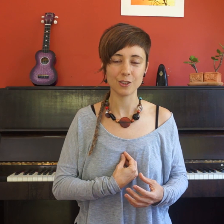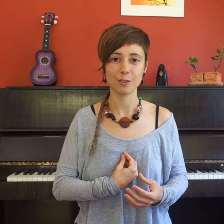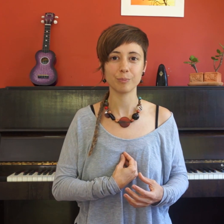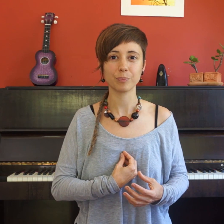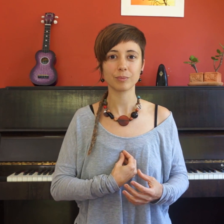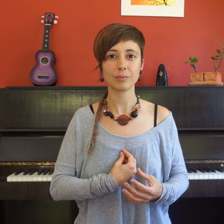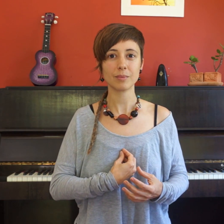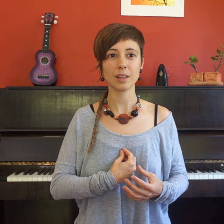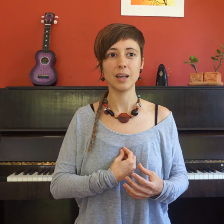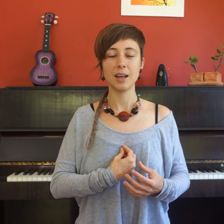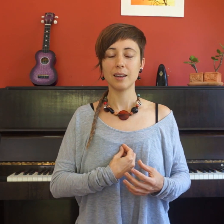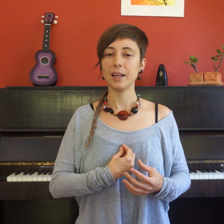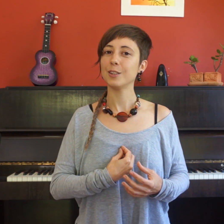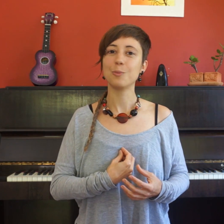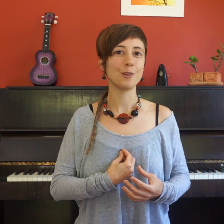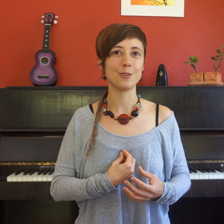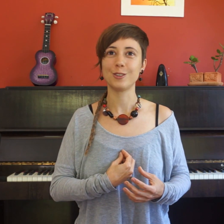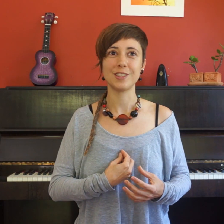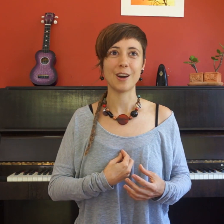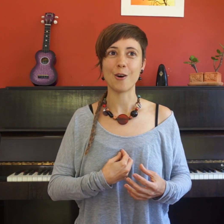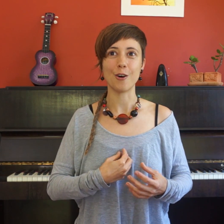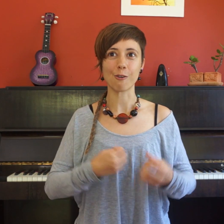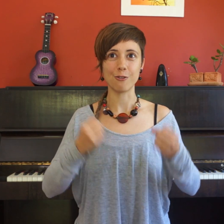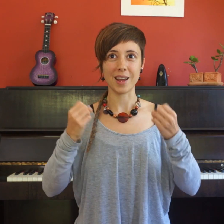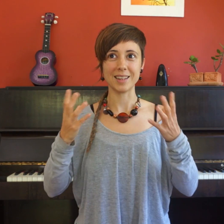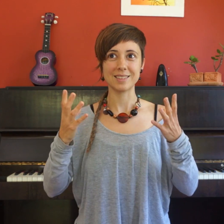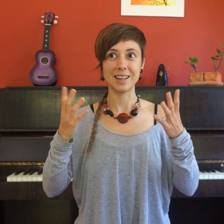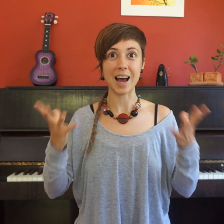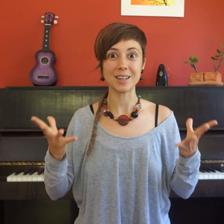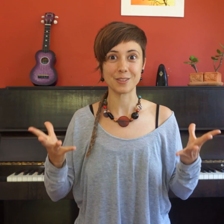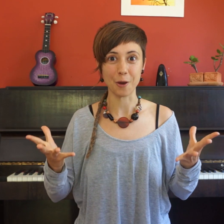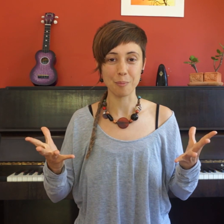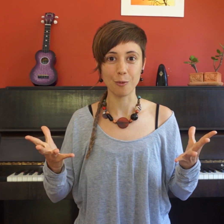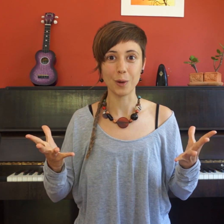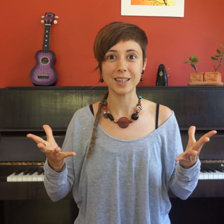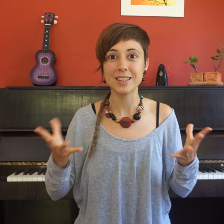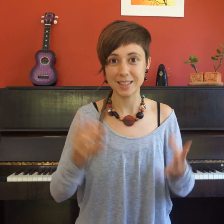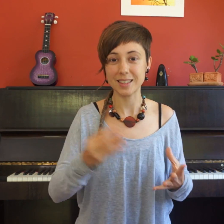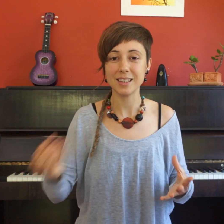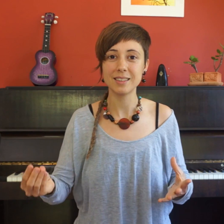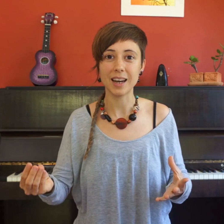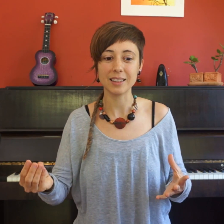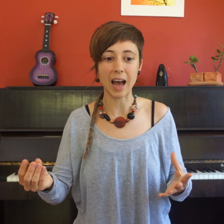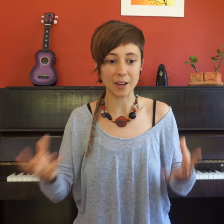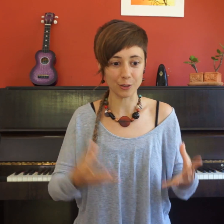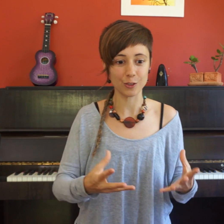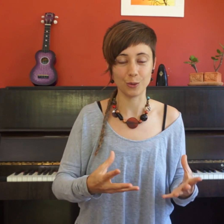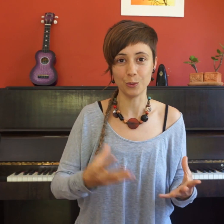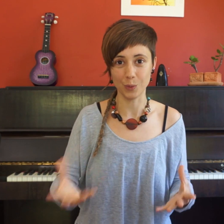communication. And it's beautiful to see how her face lights up when she sees that I understood what